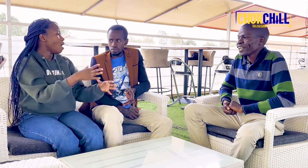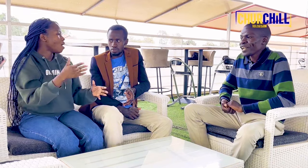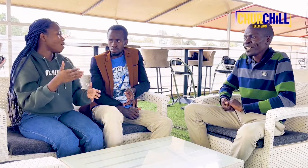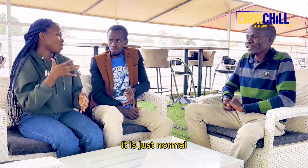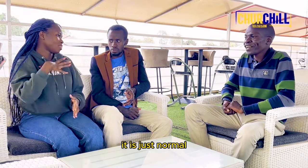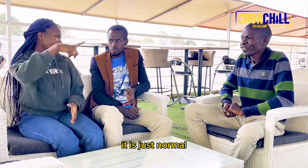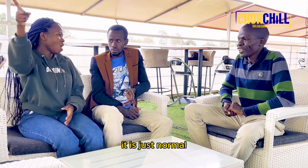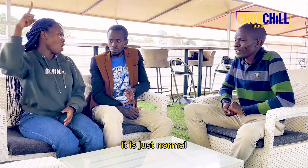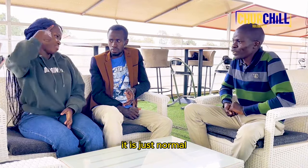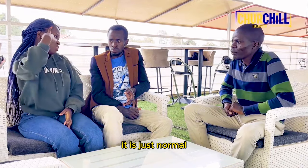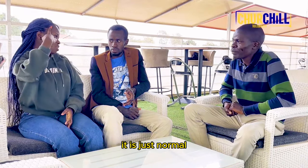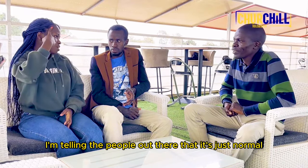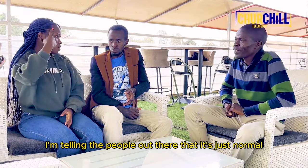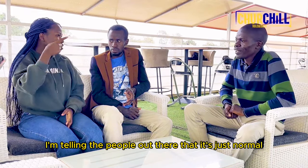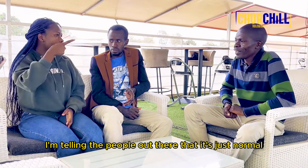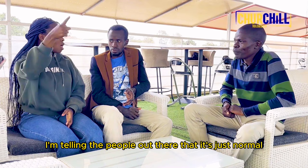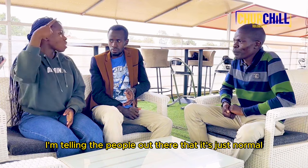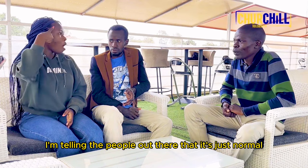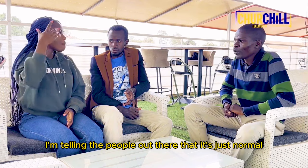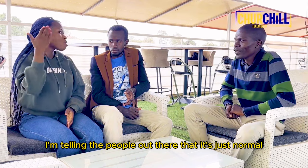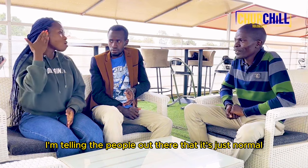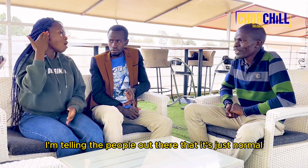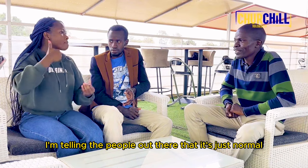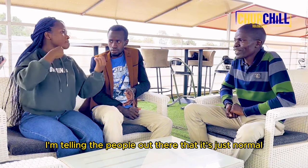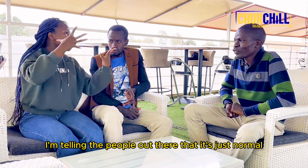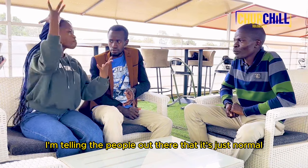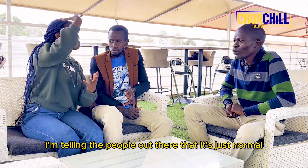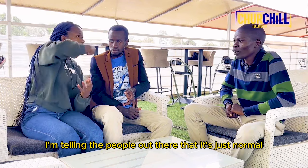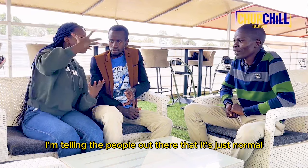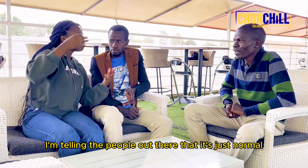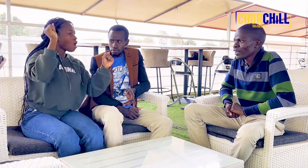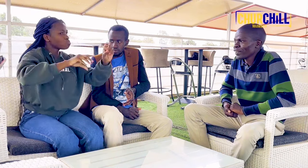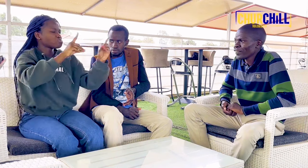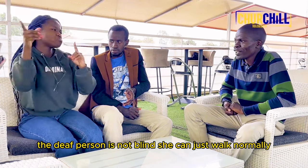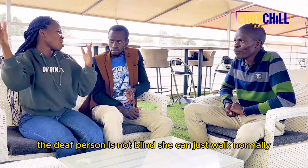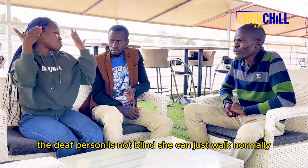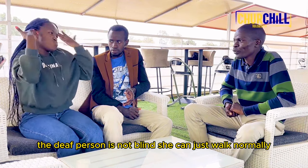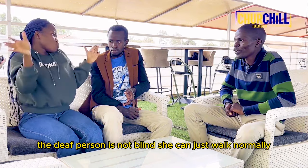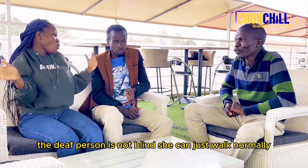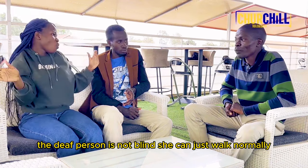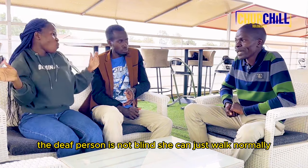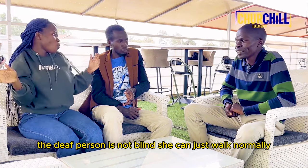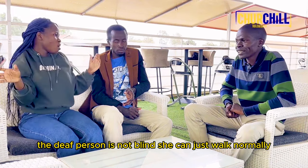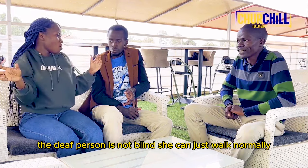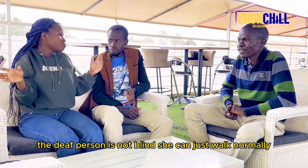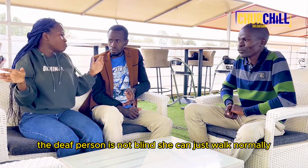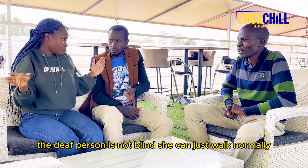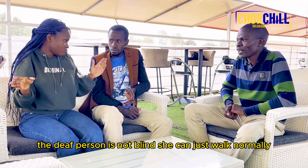It is just normal. I'm telling the people out there that it's just normal. The deaf person is not blind. He can just work